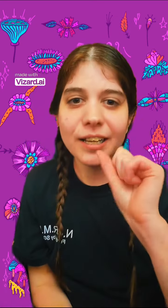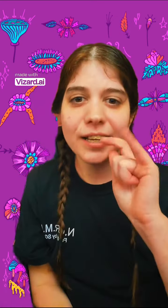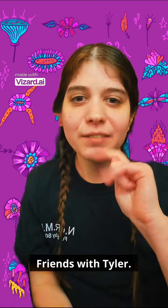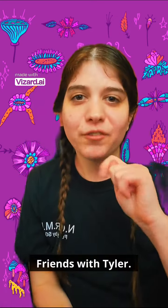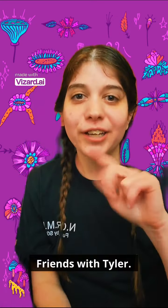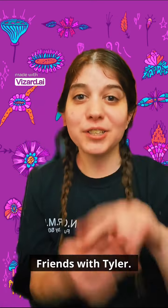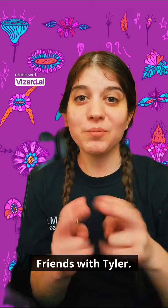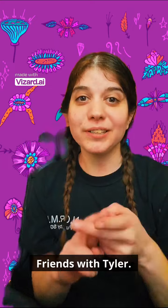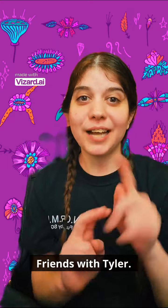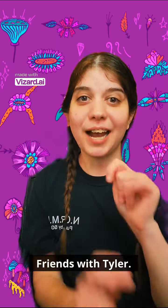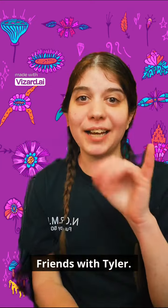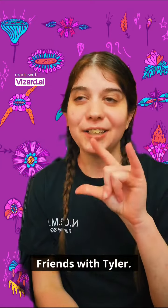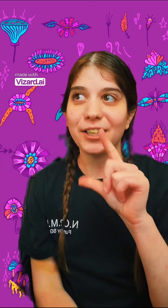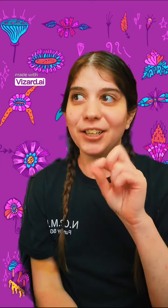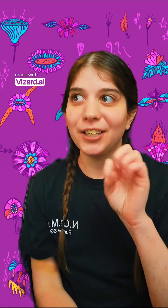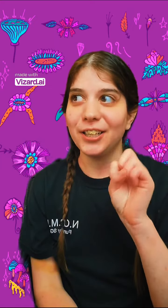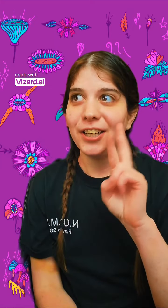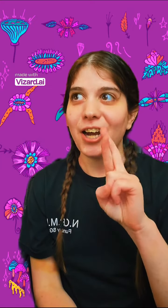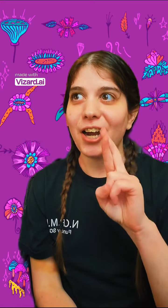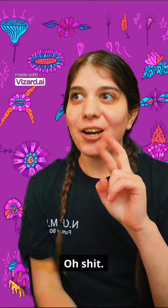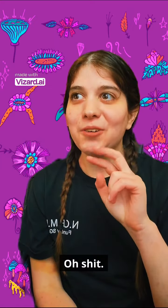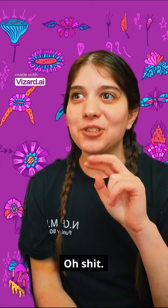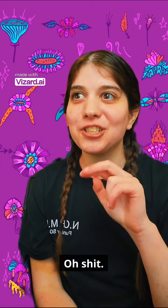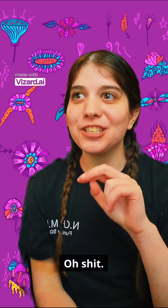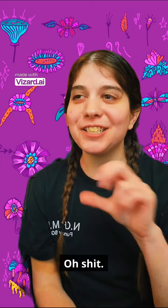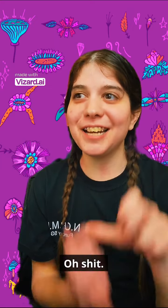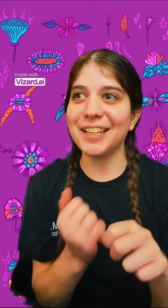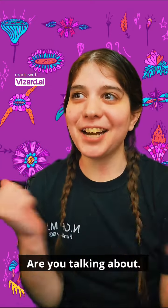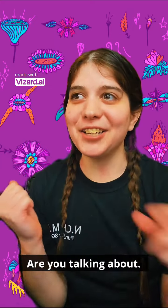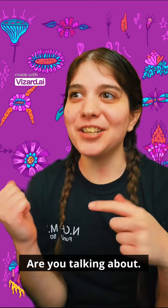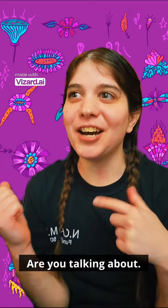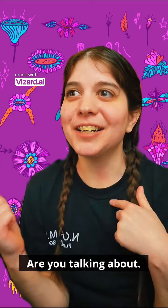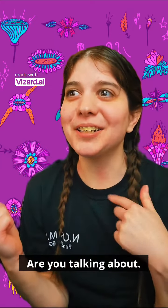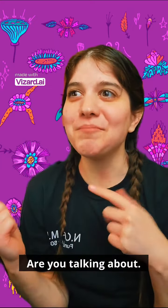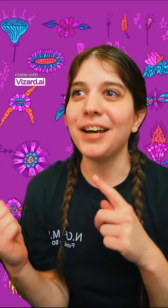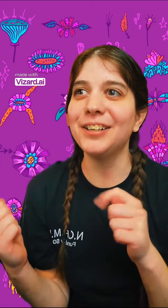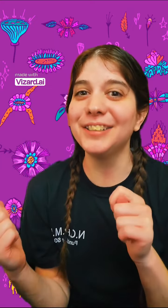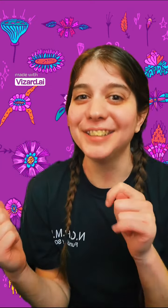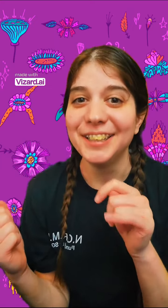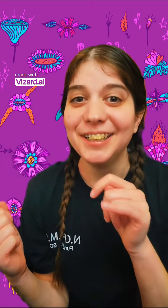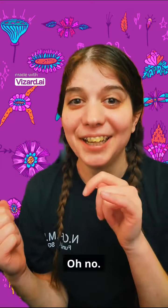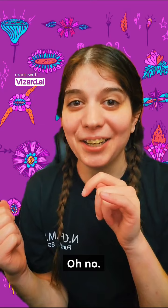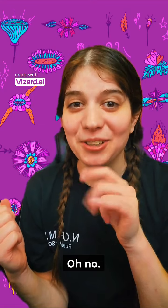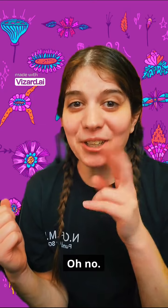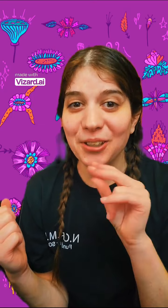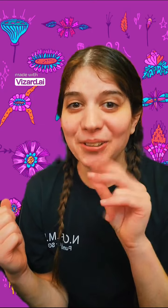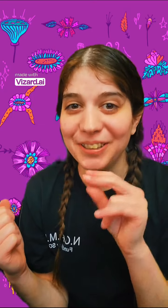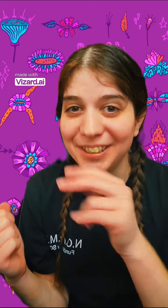Justin, friends with Tyler. Oh shit, are you talking about, oh no.